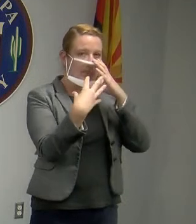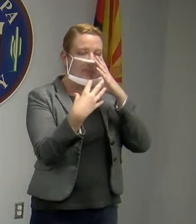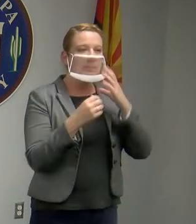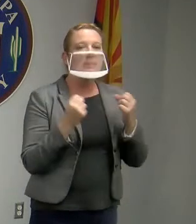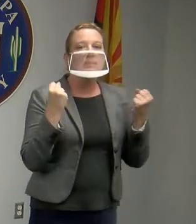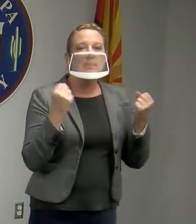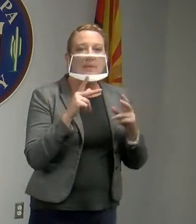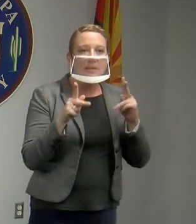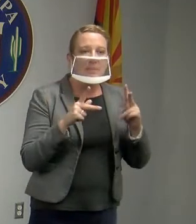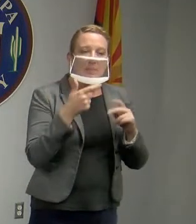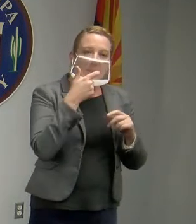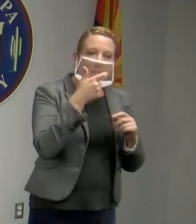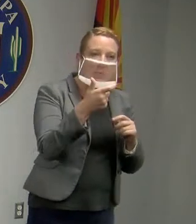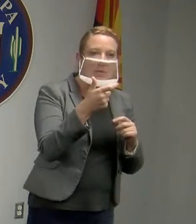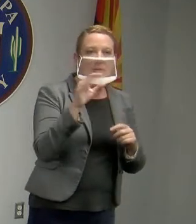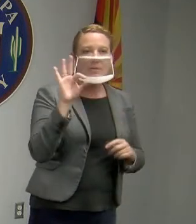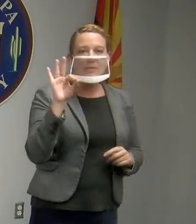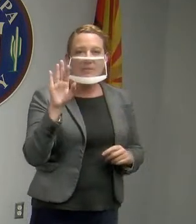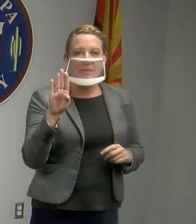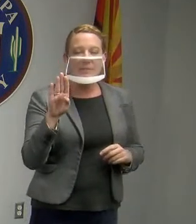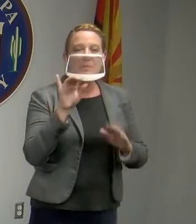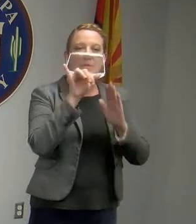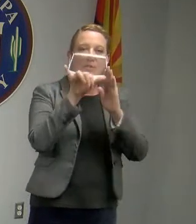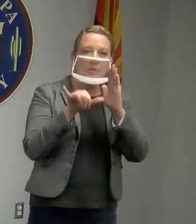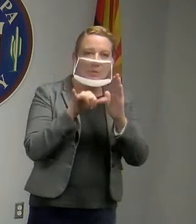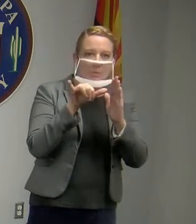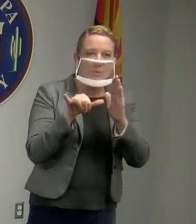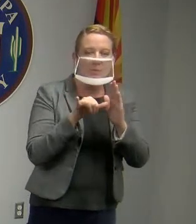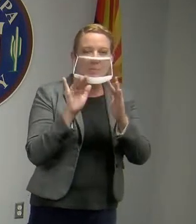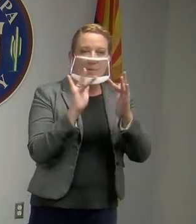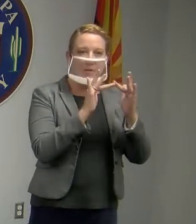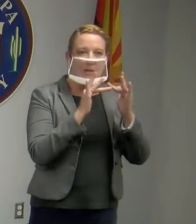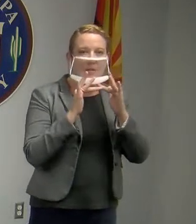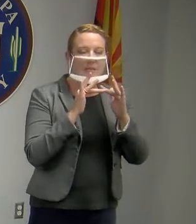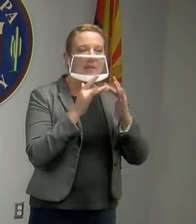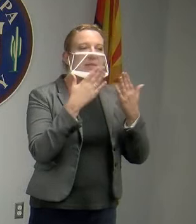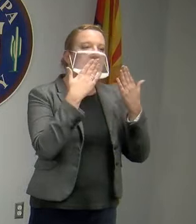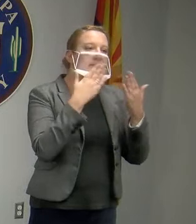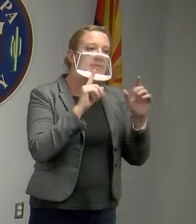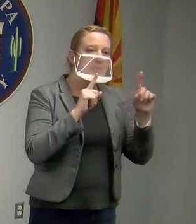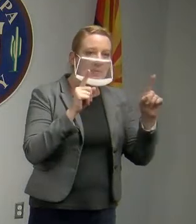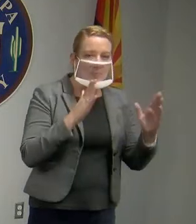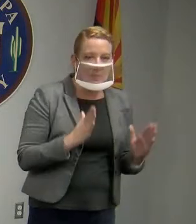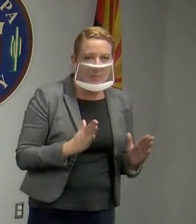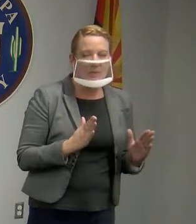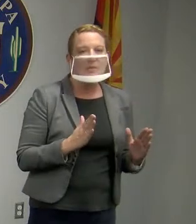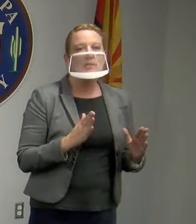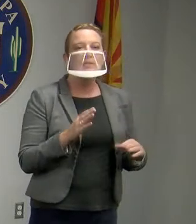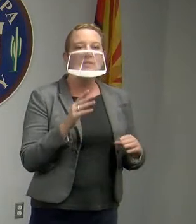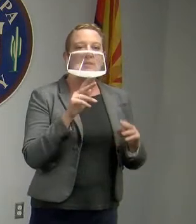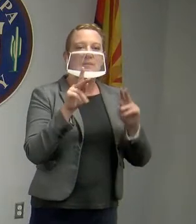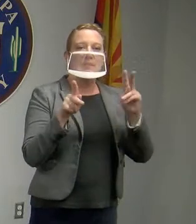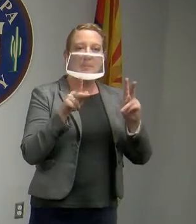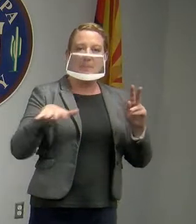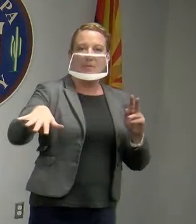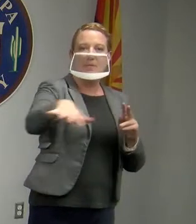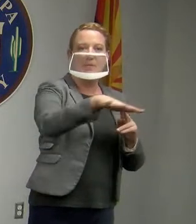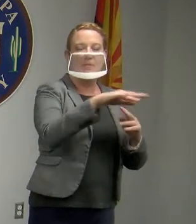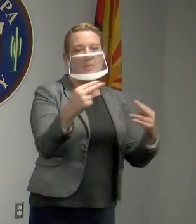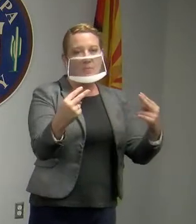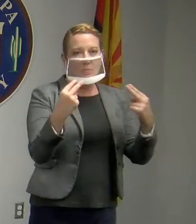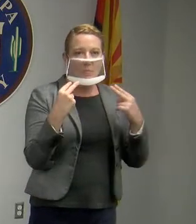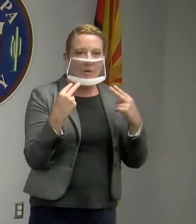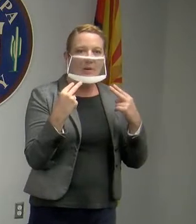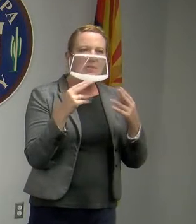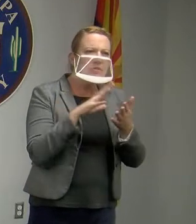us by Facebook or YouTube or on the webinar. We appreciate reporters being here, members of the public being here to get some information this